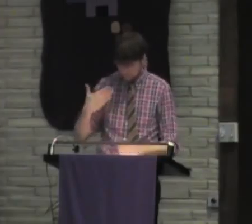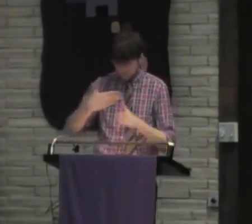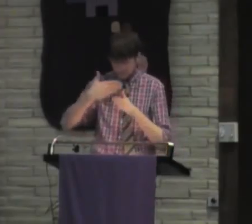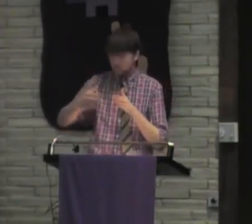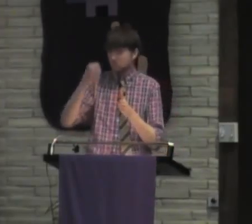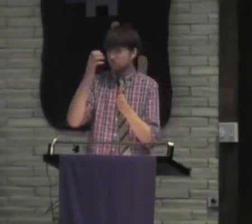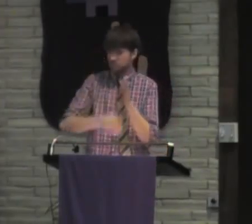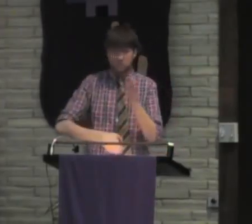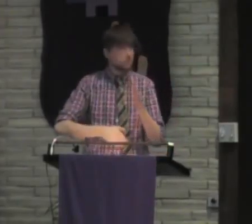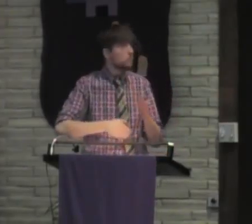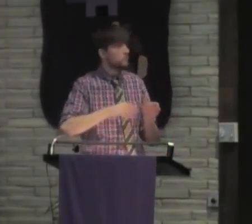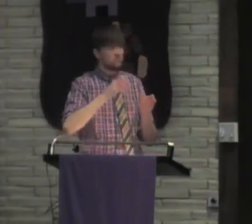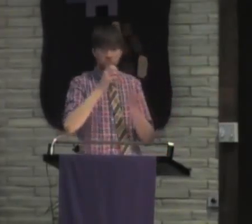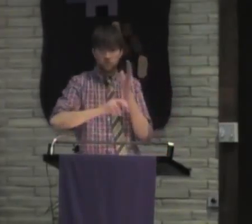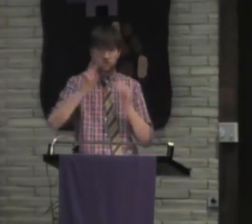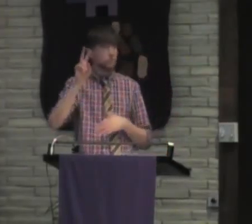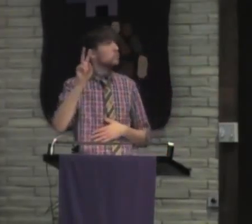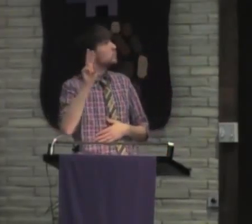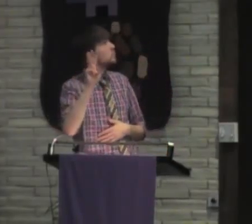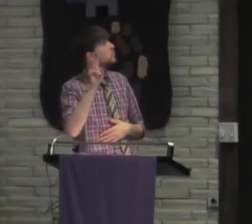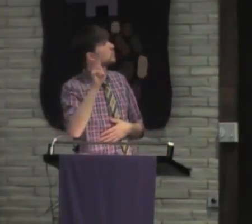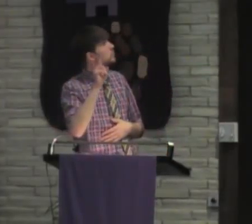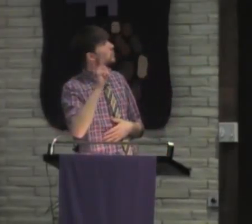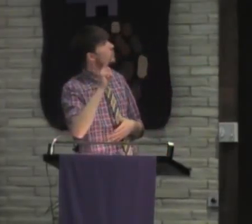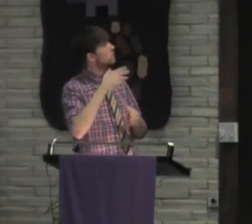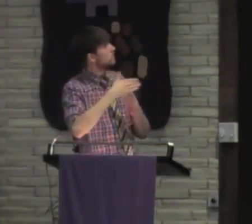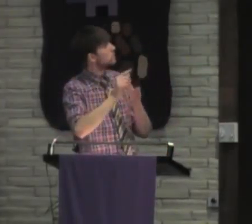to diagnose the problem. Now we look to